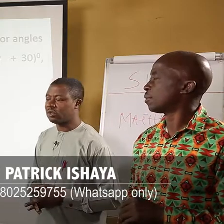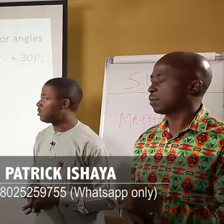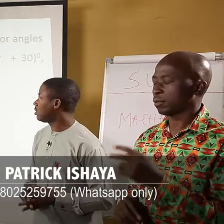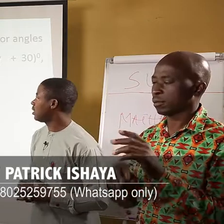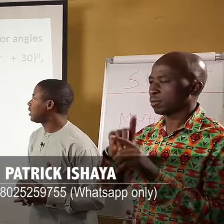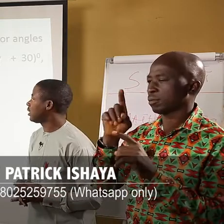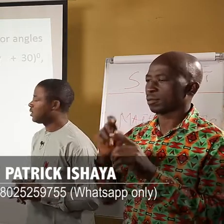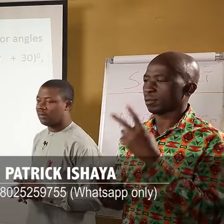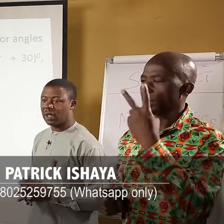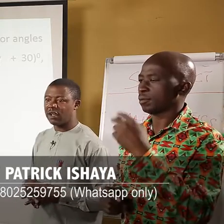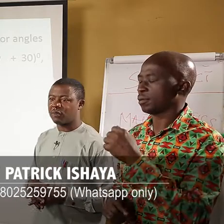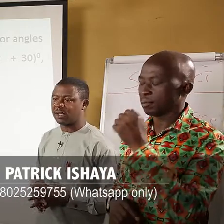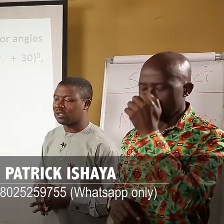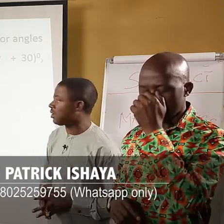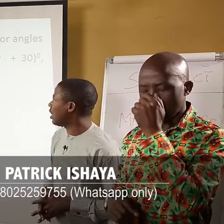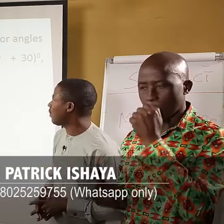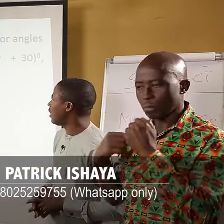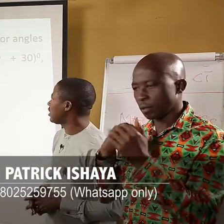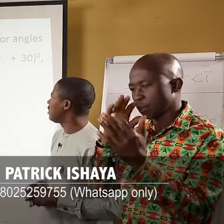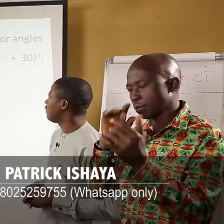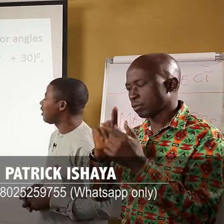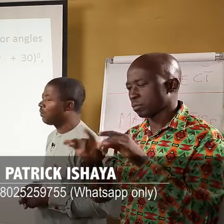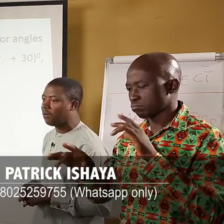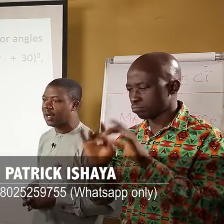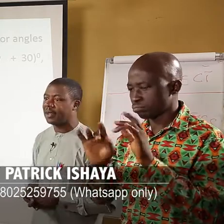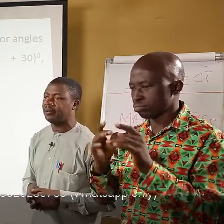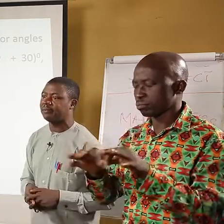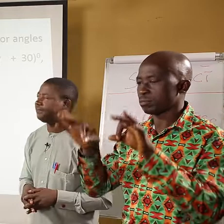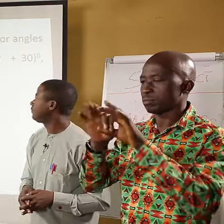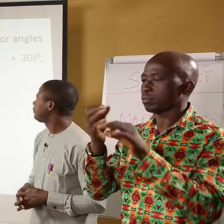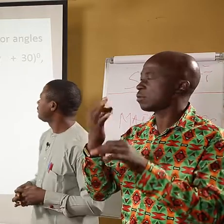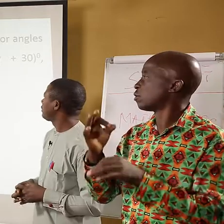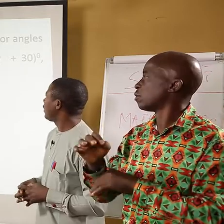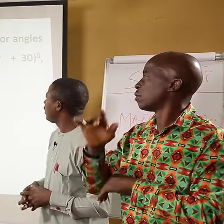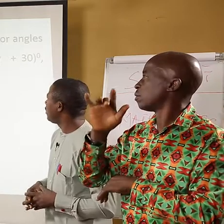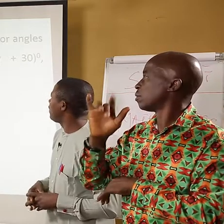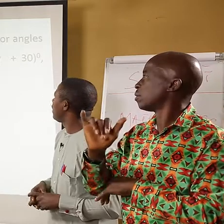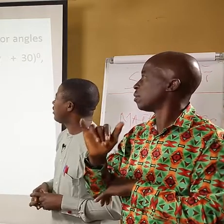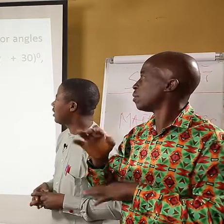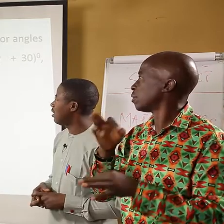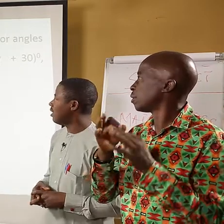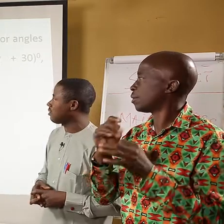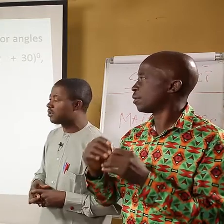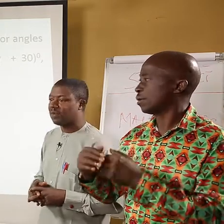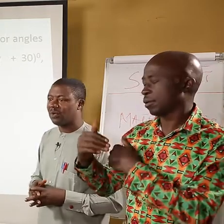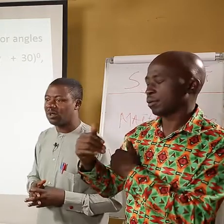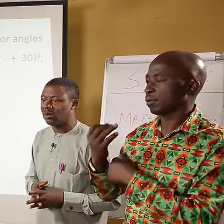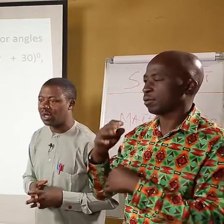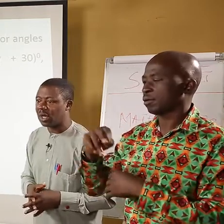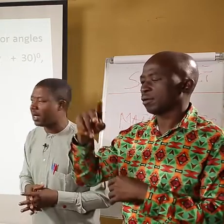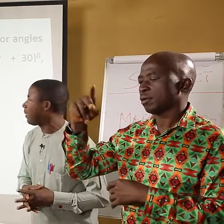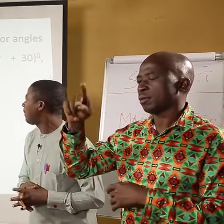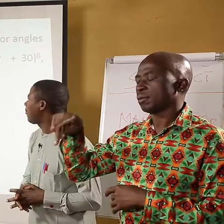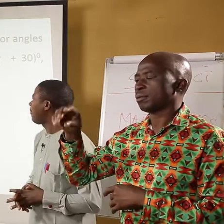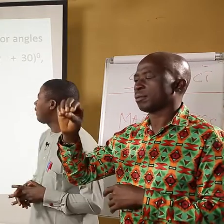Question 2, we are expected to calculate the value of y if the exterior angles of a